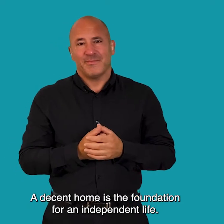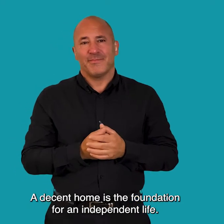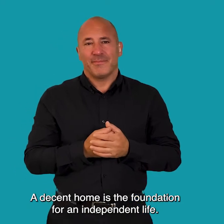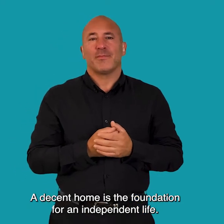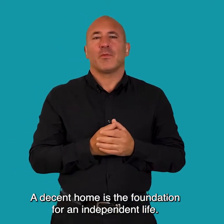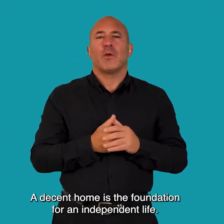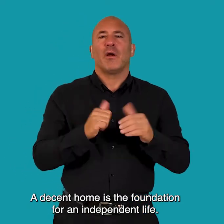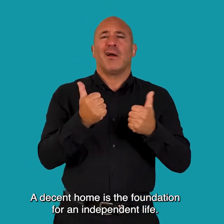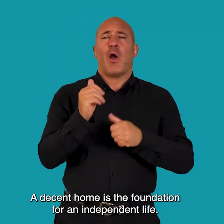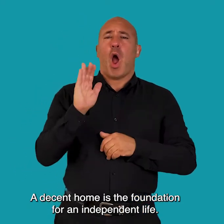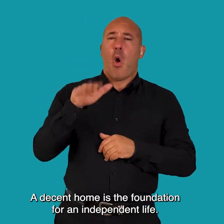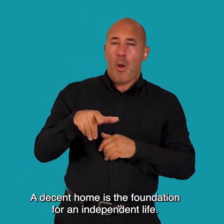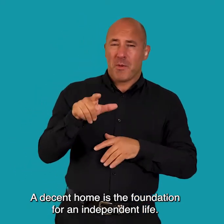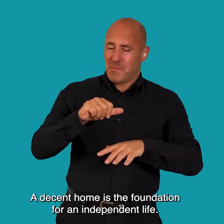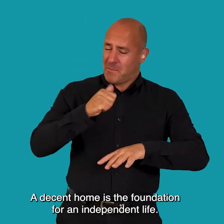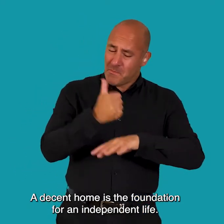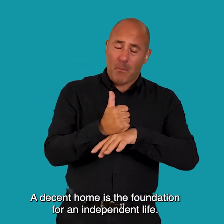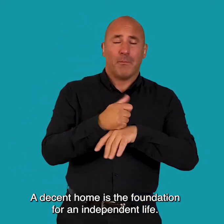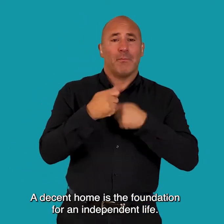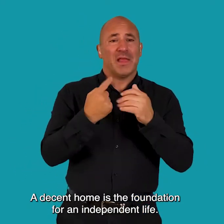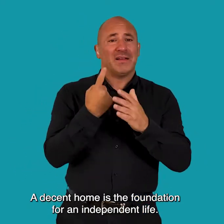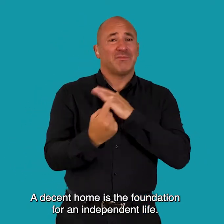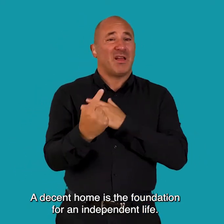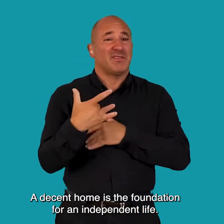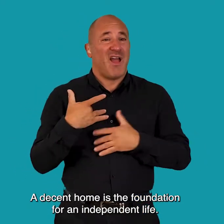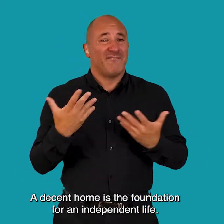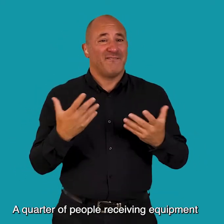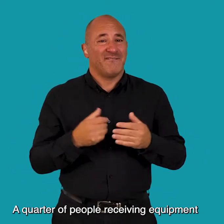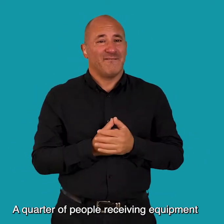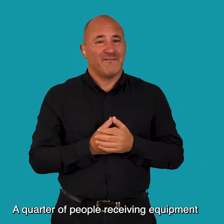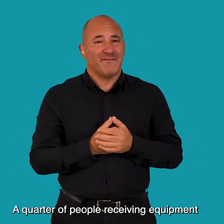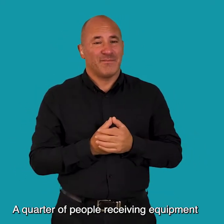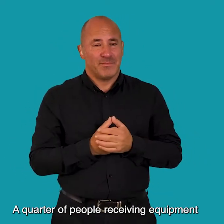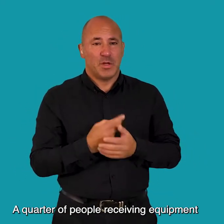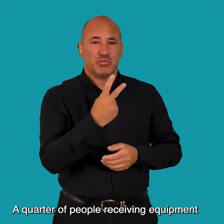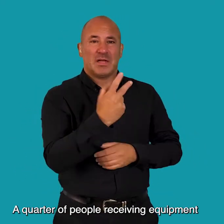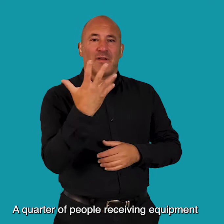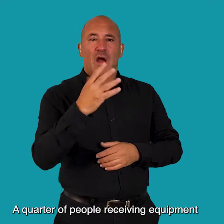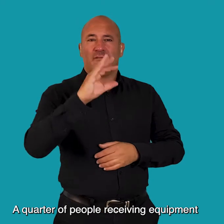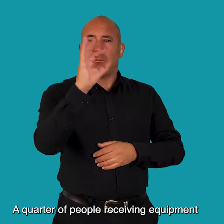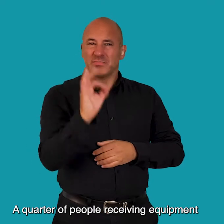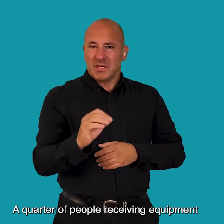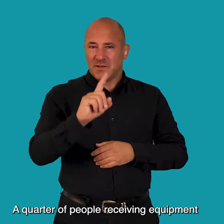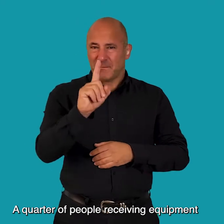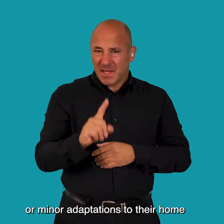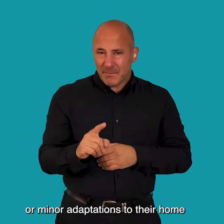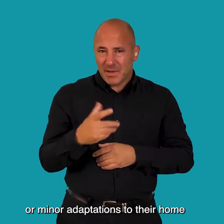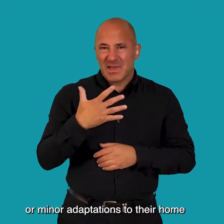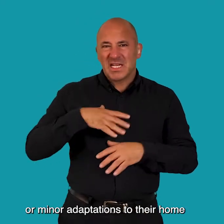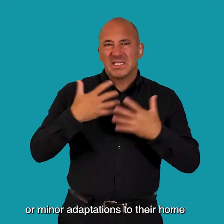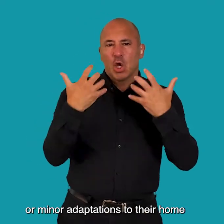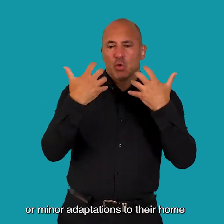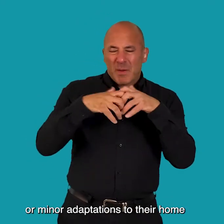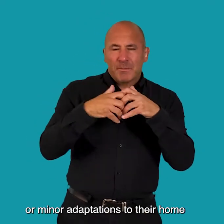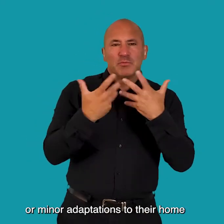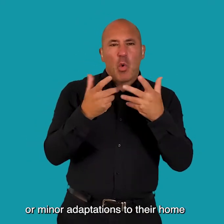is the foundation for an independent life. A quarter of people receiving equipment or minor adaptations to their